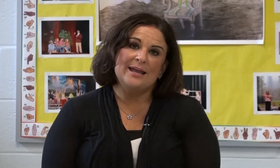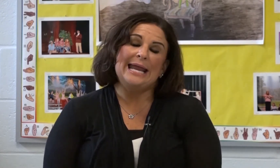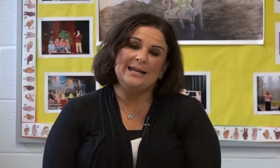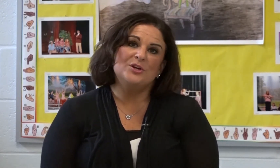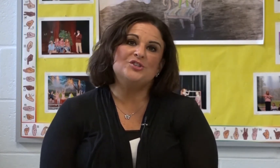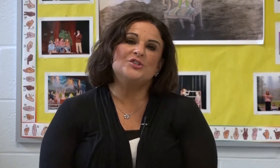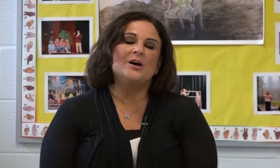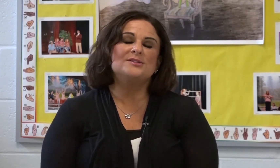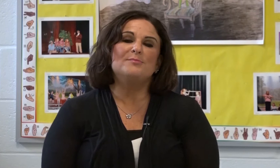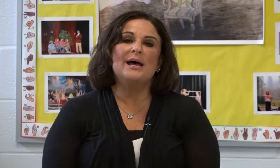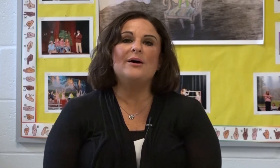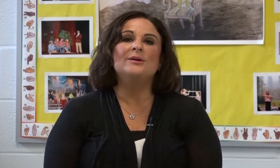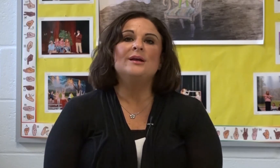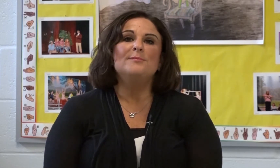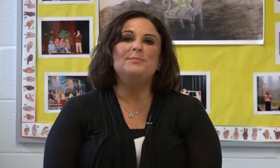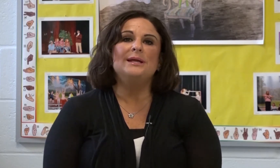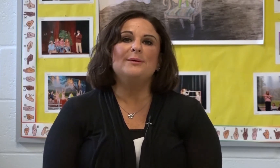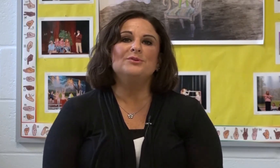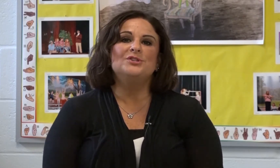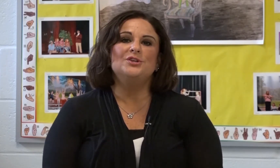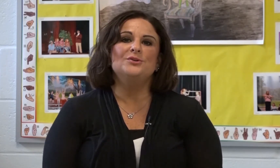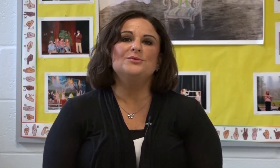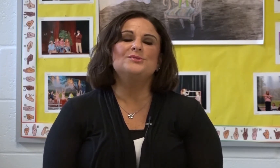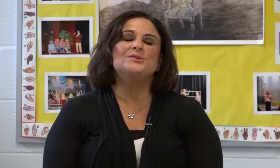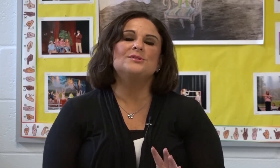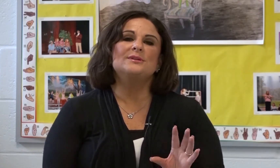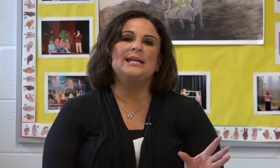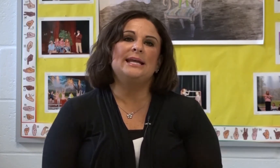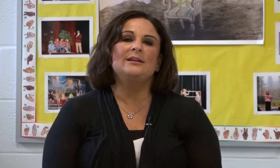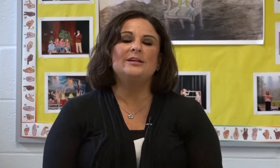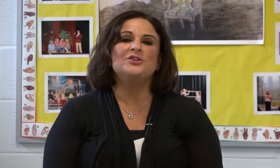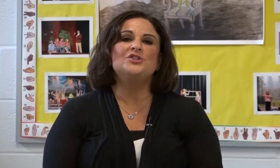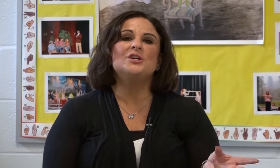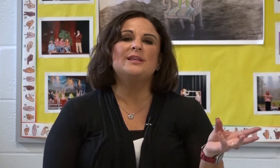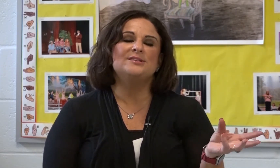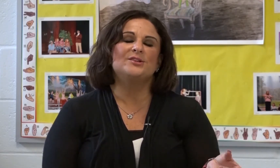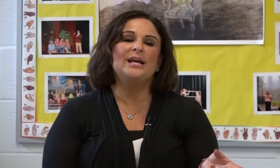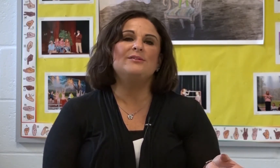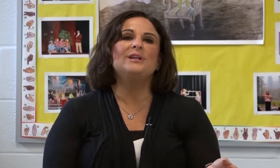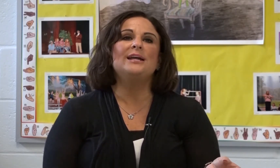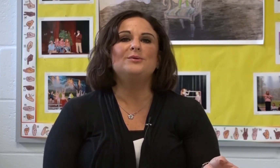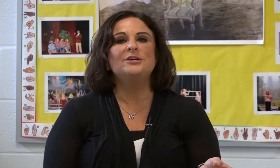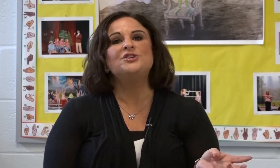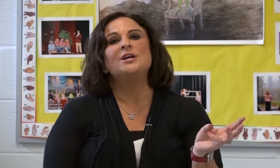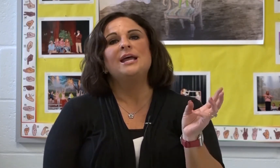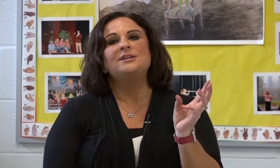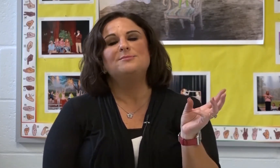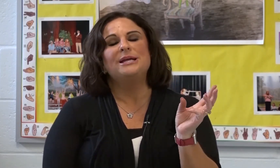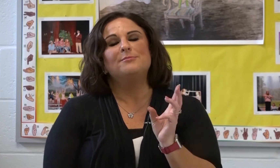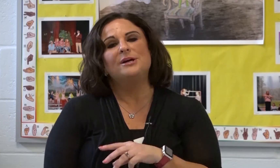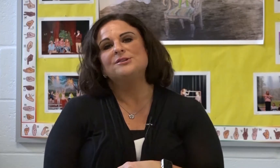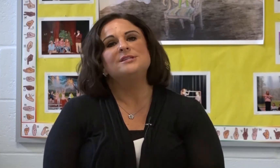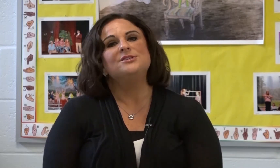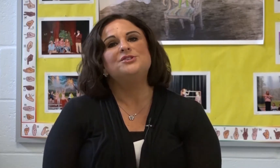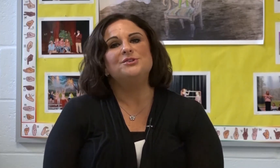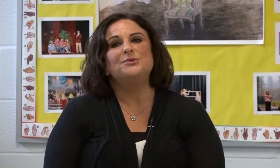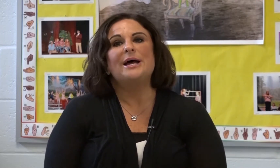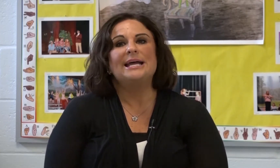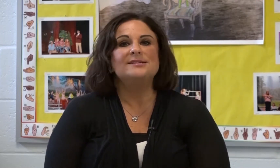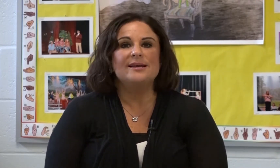7.1a, which talks about being able to use English as their native language to make comparisons to